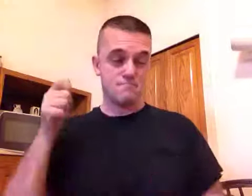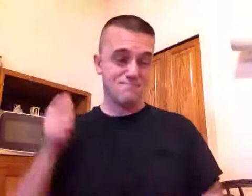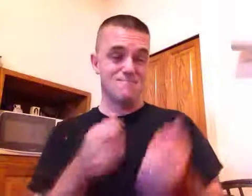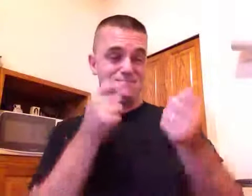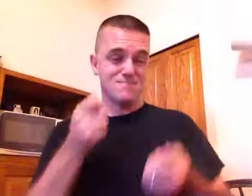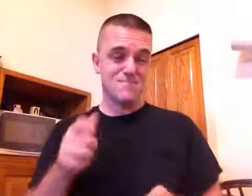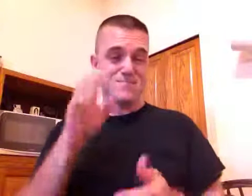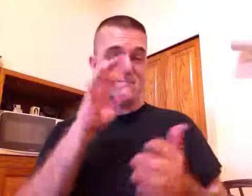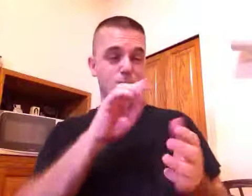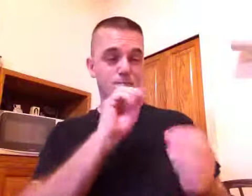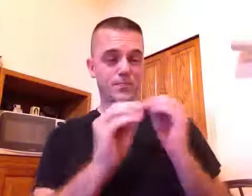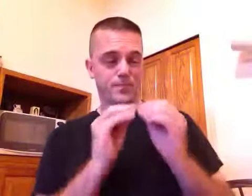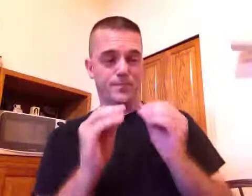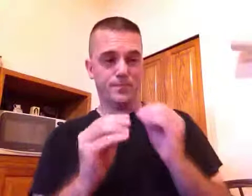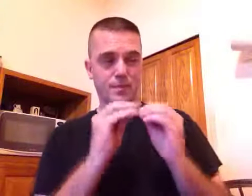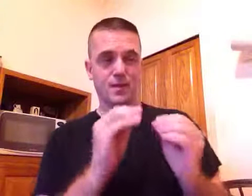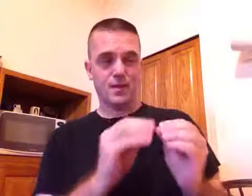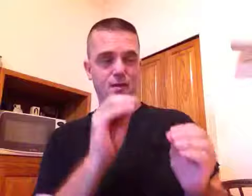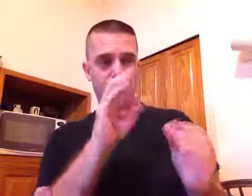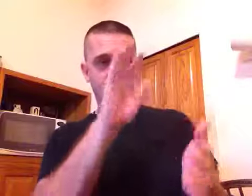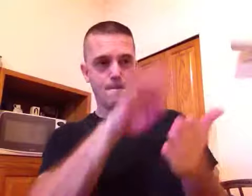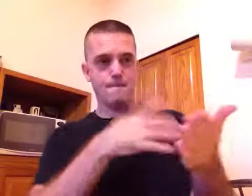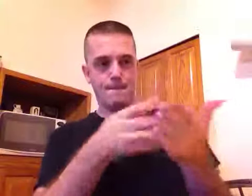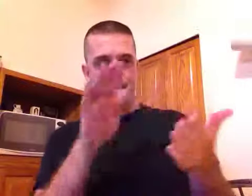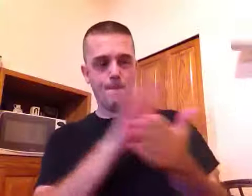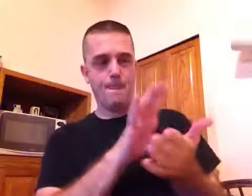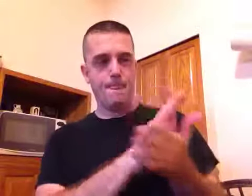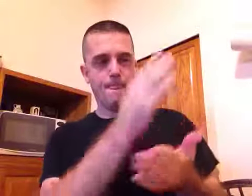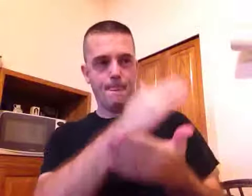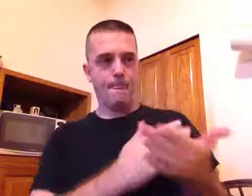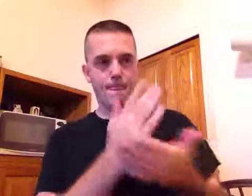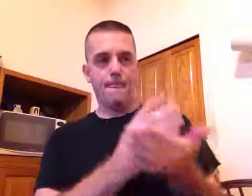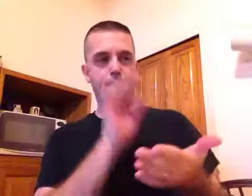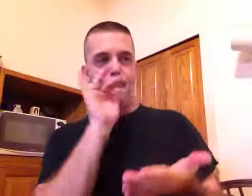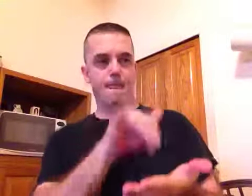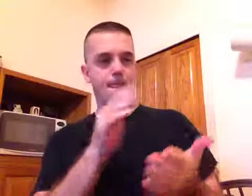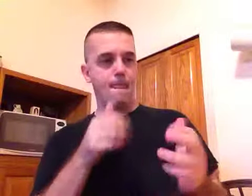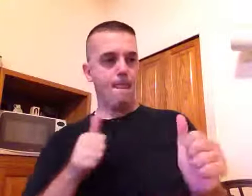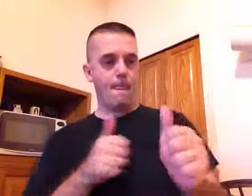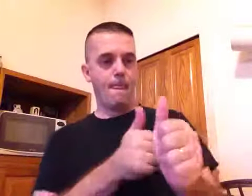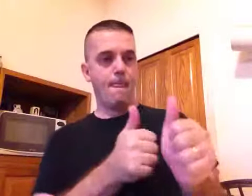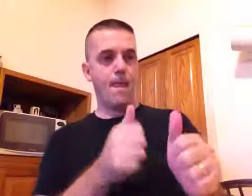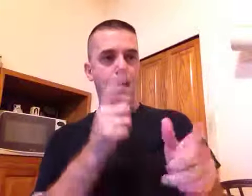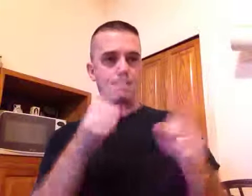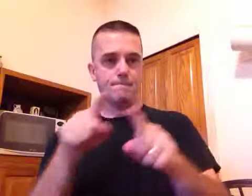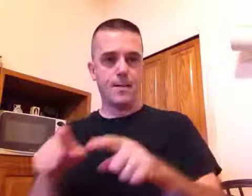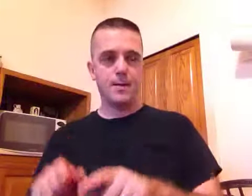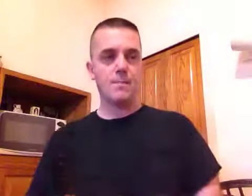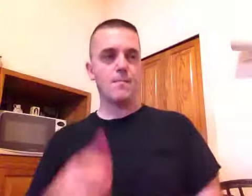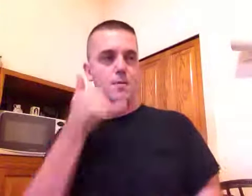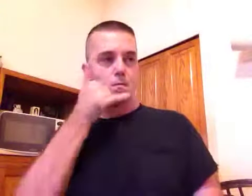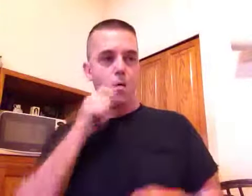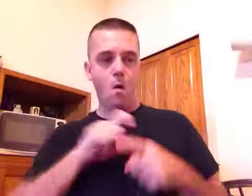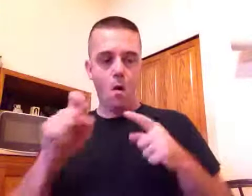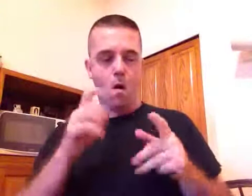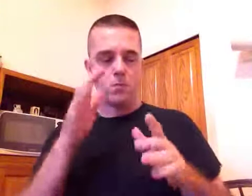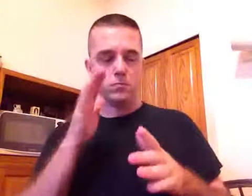scratch, claw, find out what's going on, why it's going on, and make these things happen. That's always a